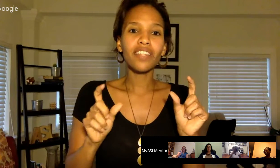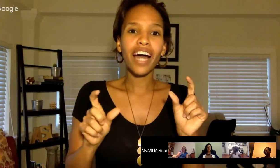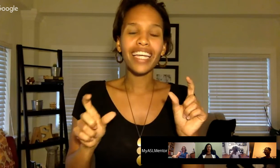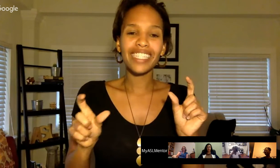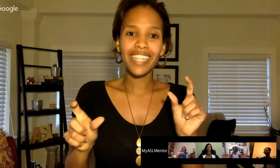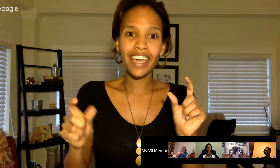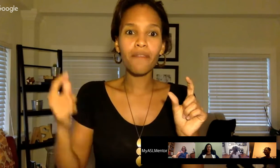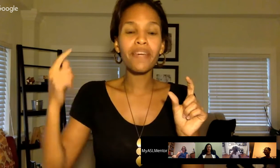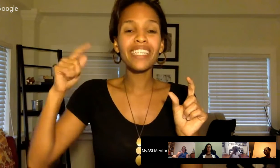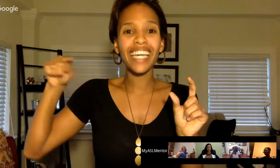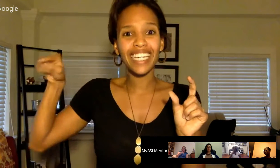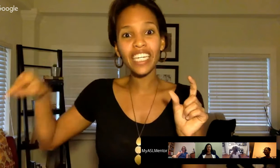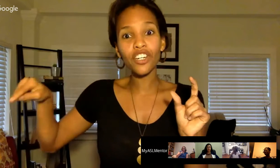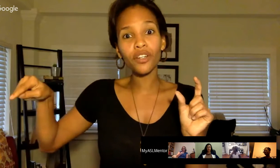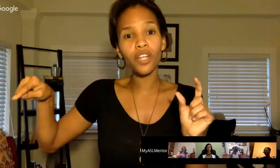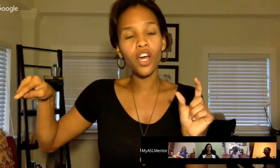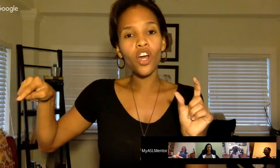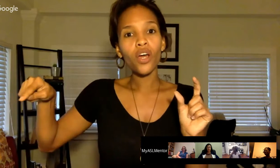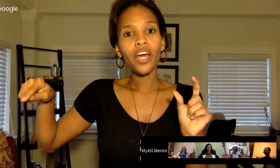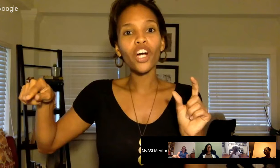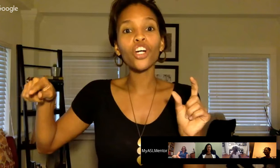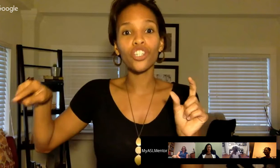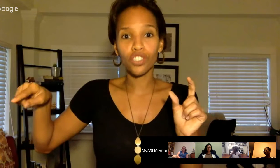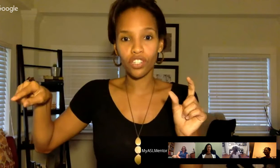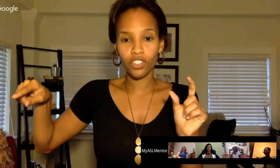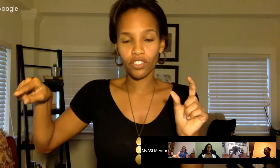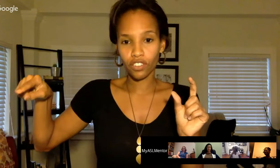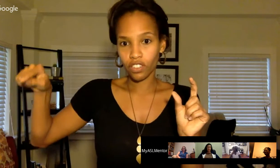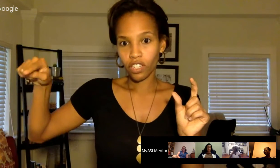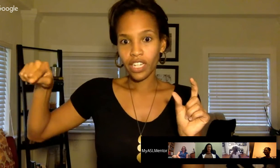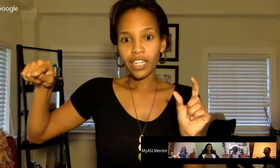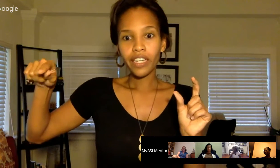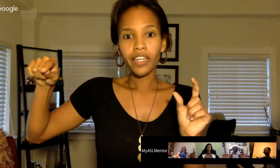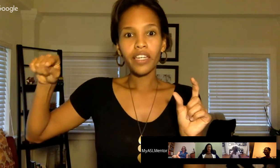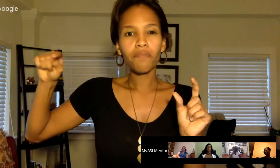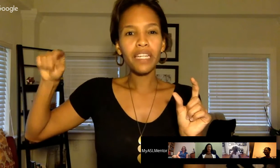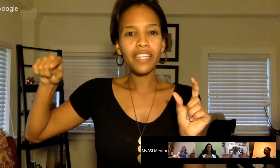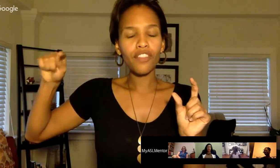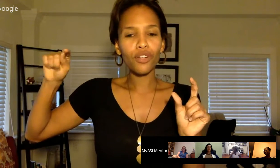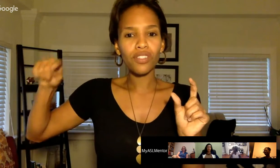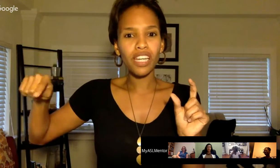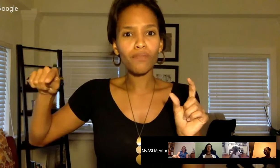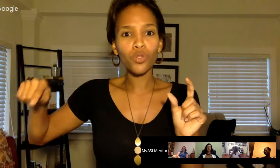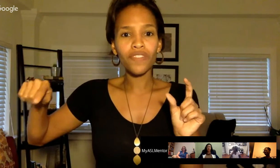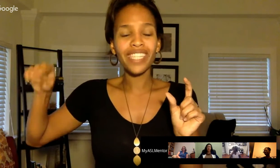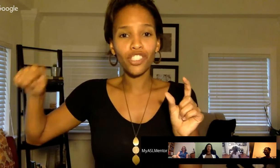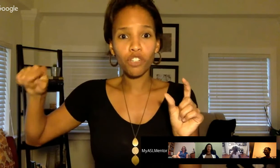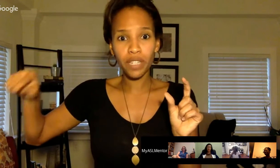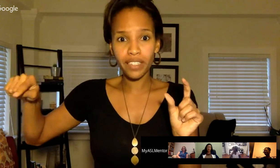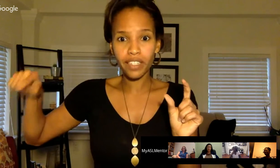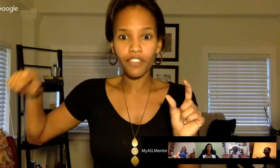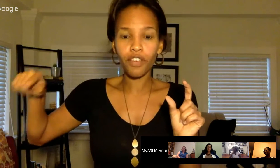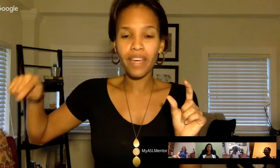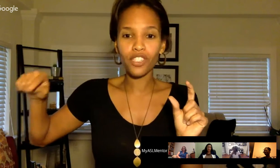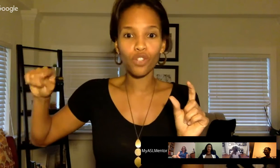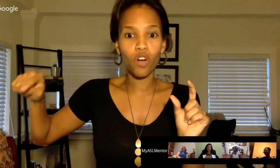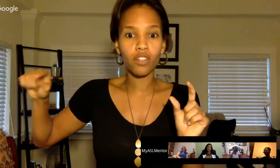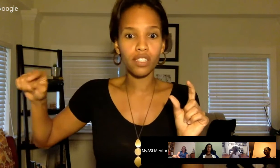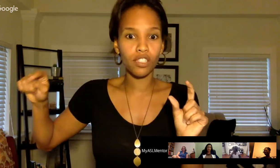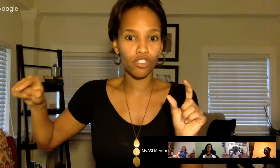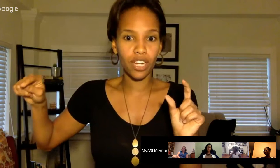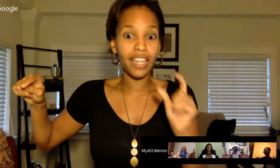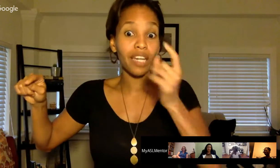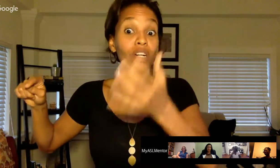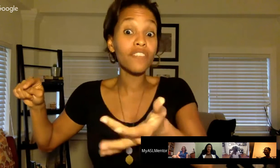having a lot at stake. It means that he could hurt. It means that there's some sort of detriment if he makes the